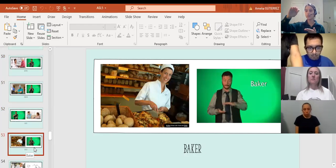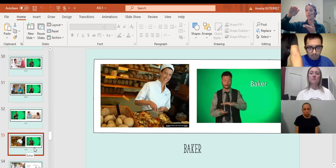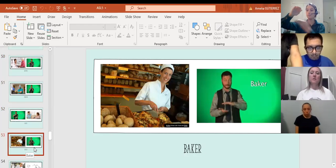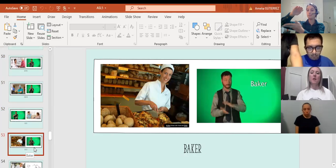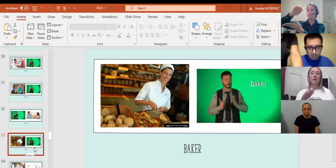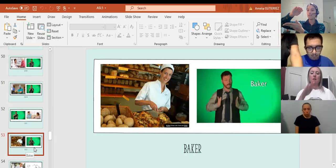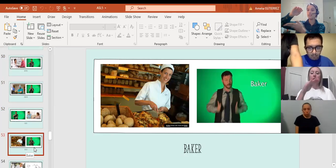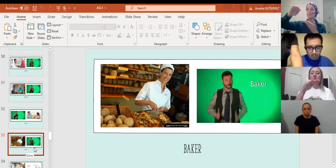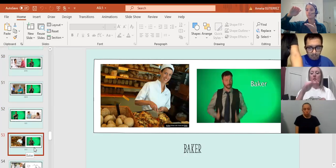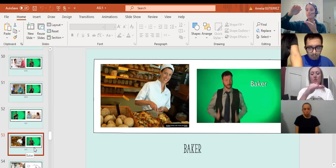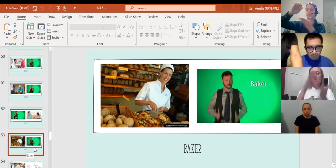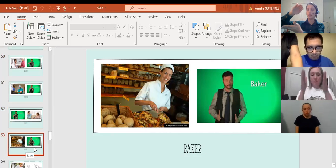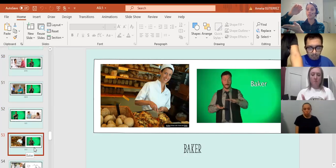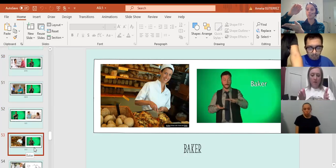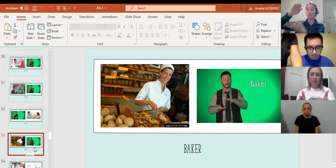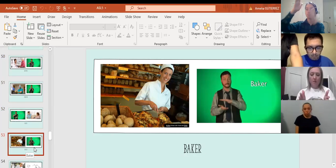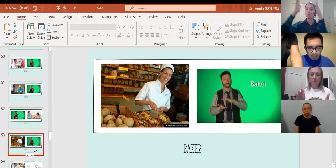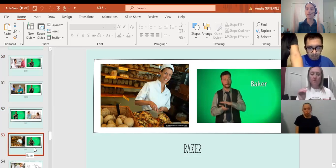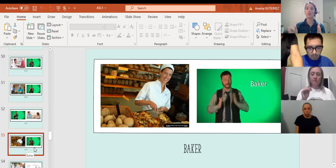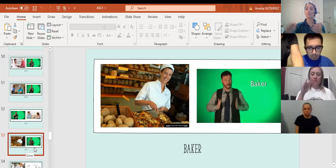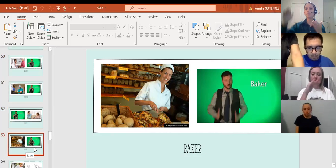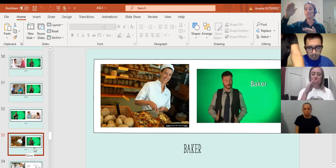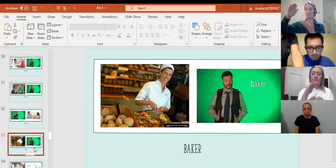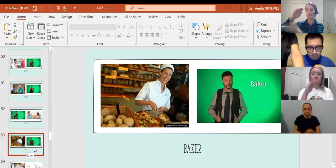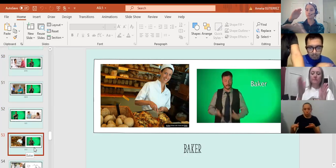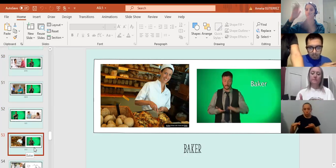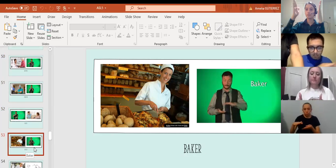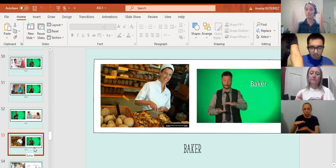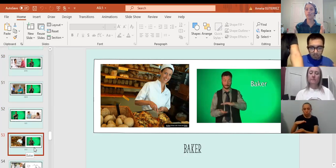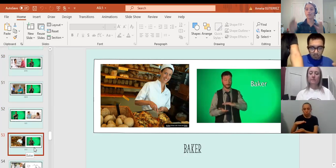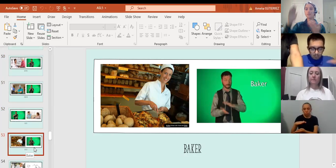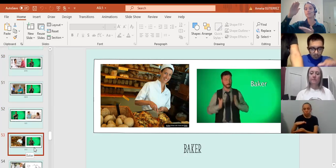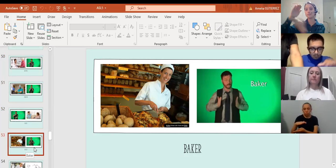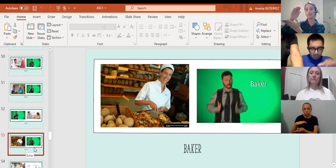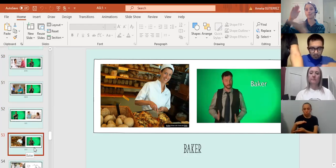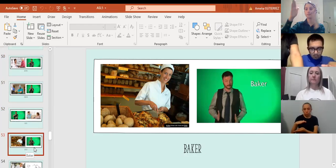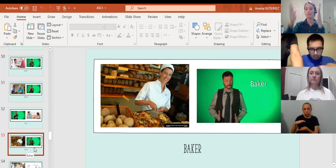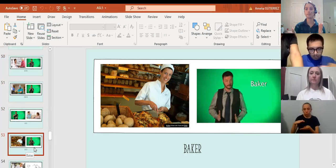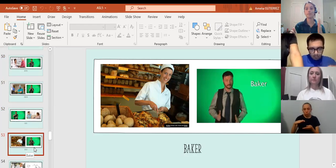Baker, so you're baking. Baker, baker.